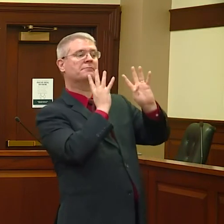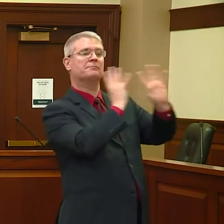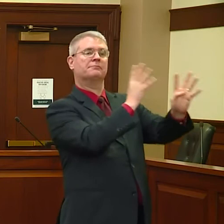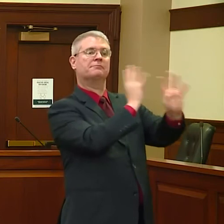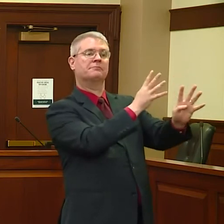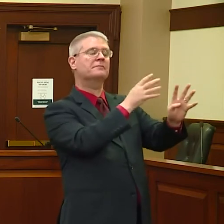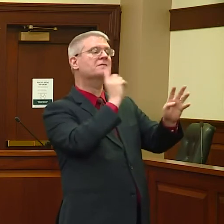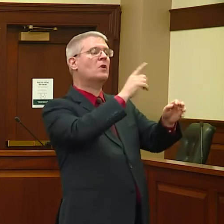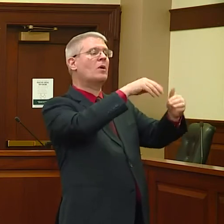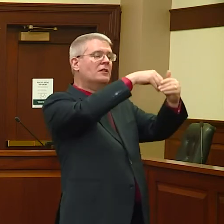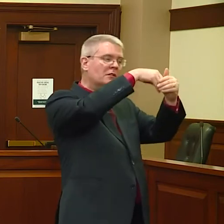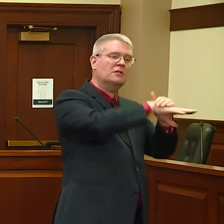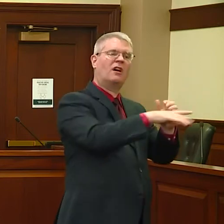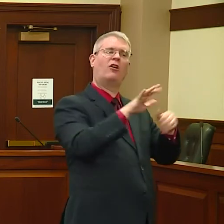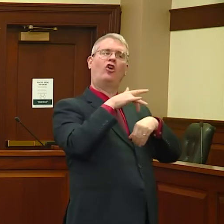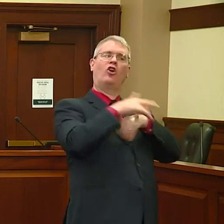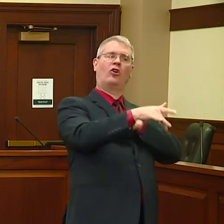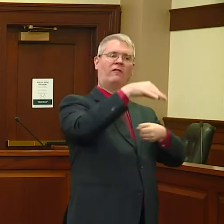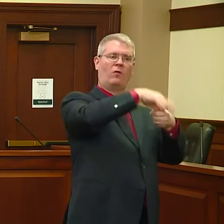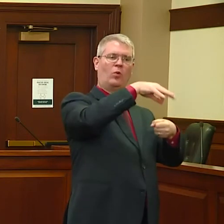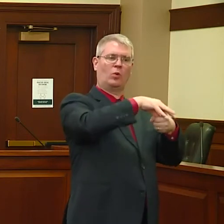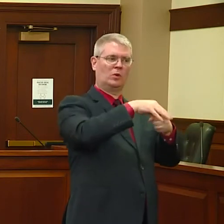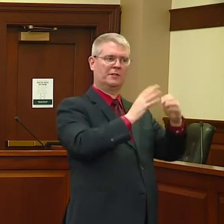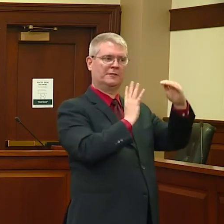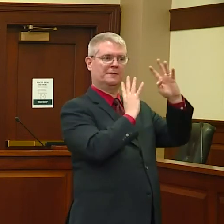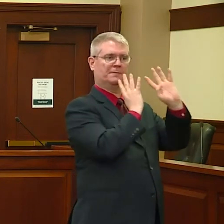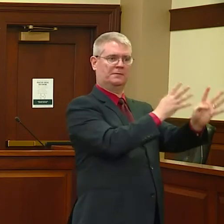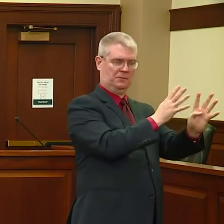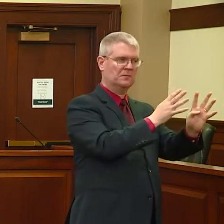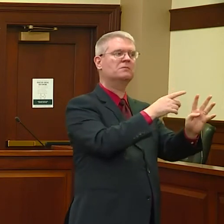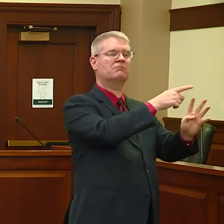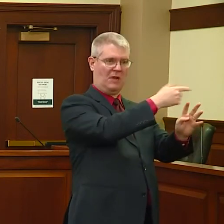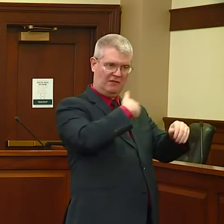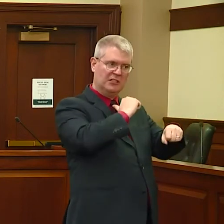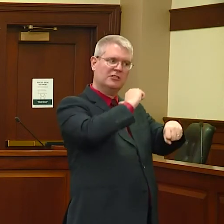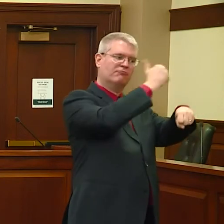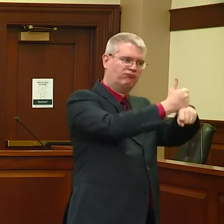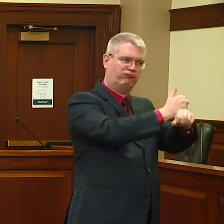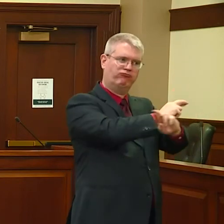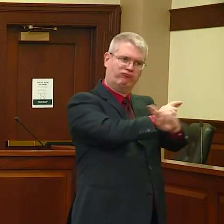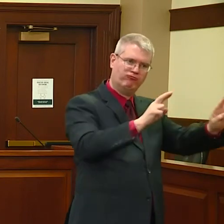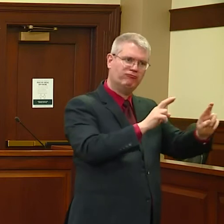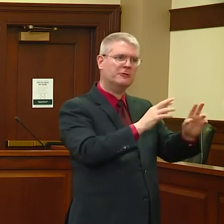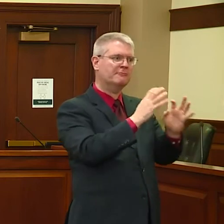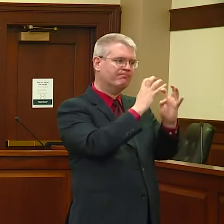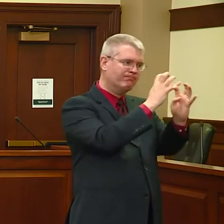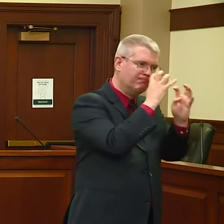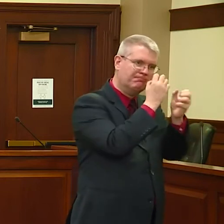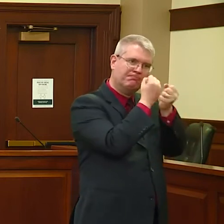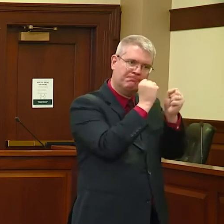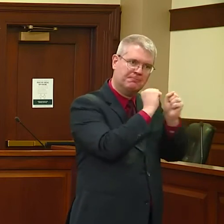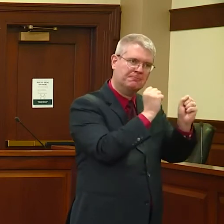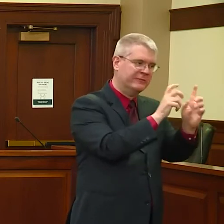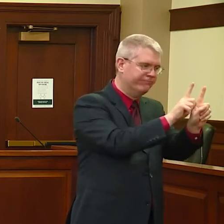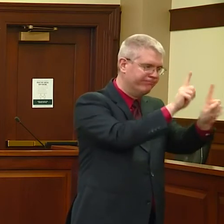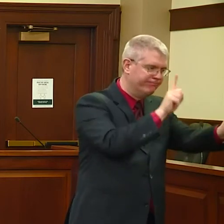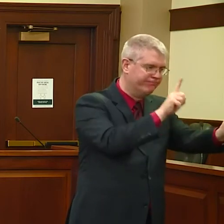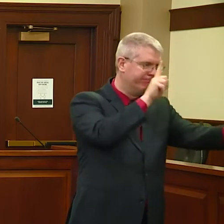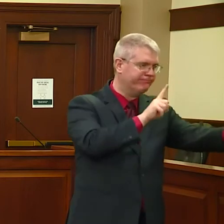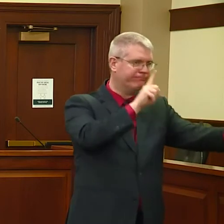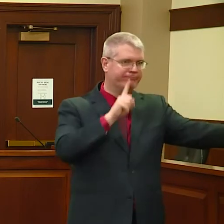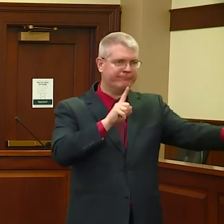again, I would encourage anyone, and you can be the most healthy person in the world, but if you've got somebody health compromised at home, I